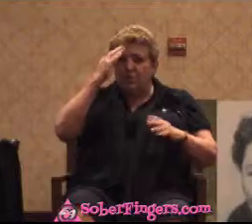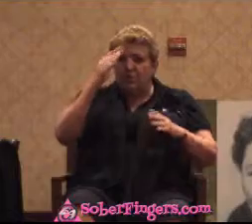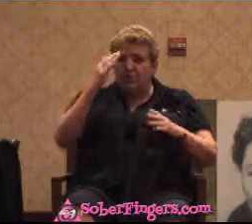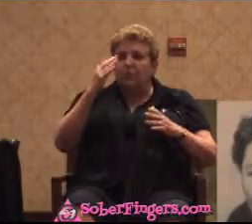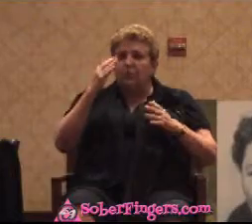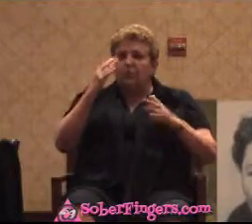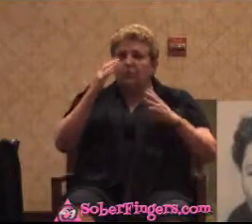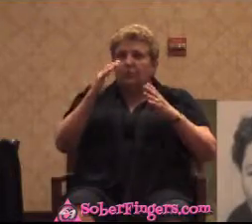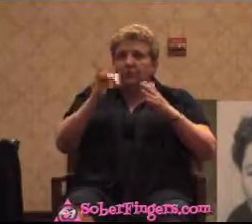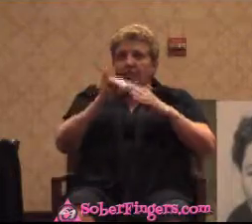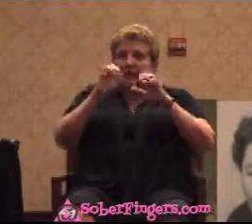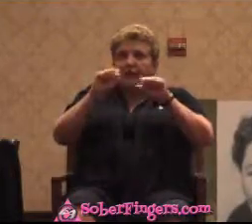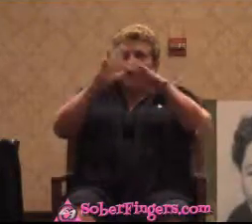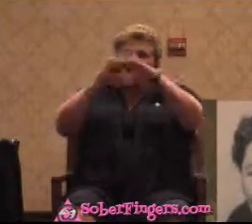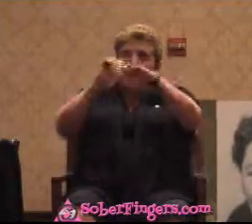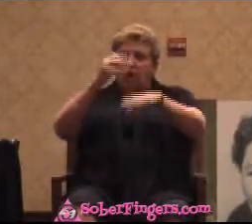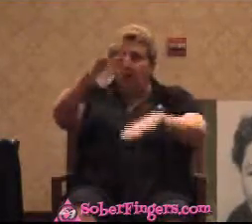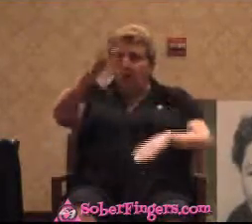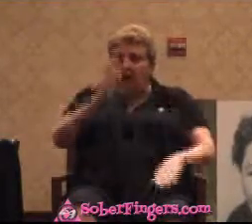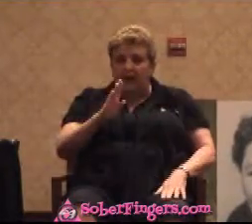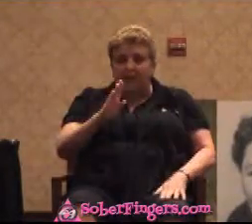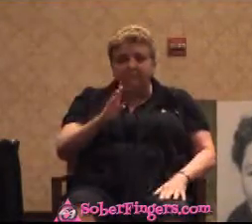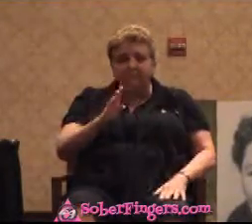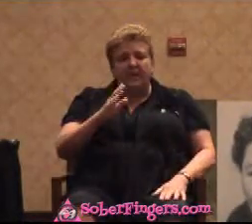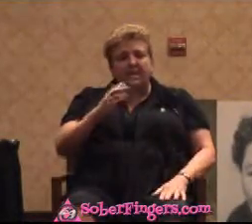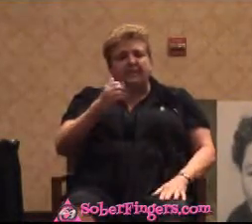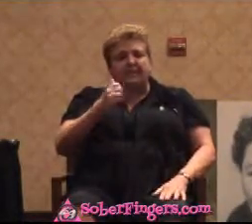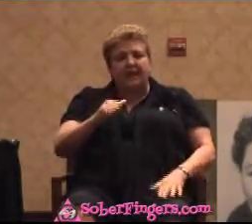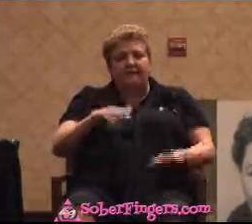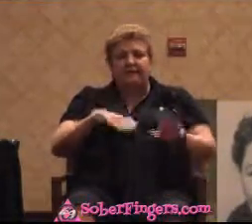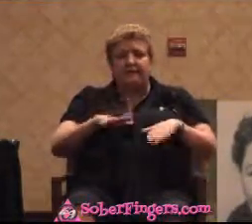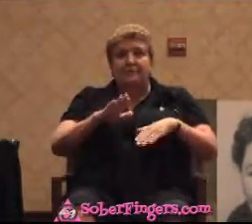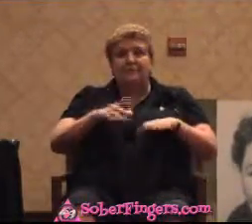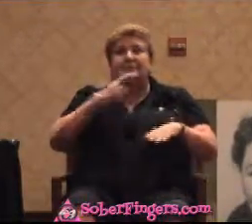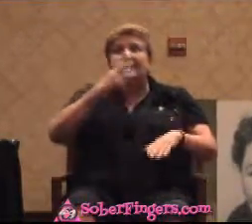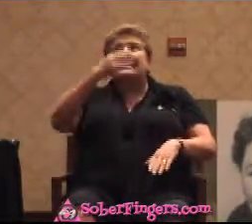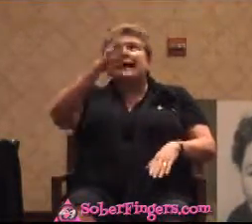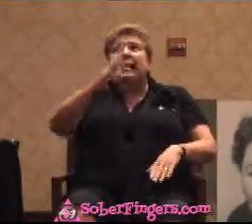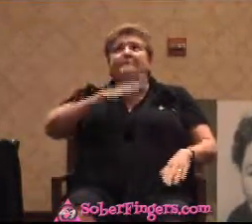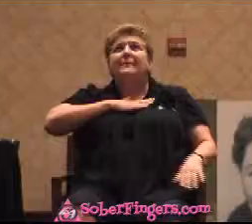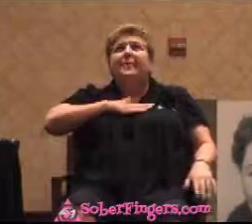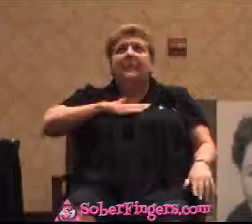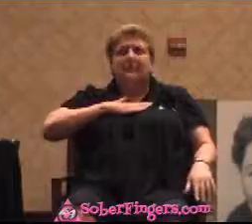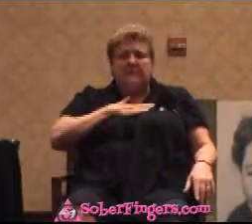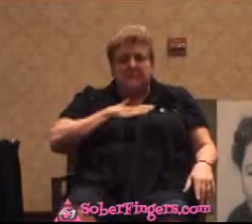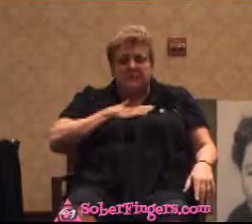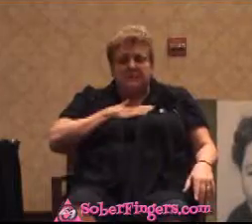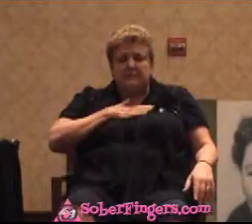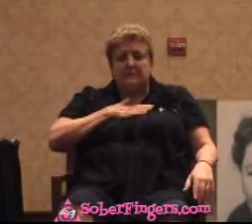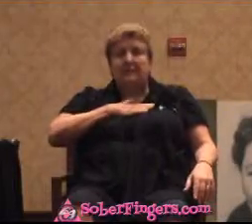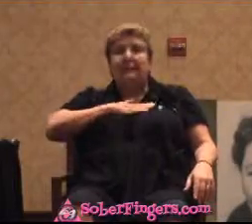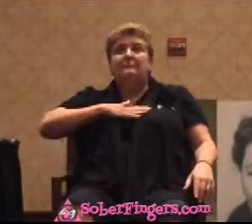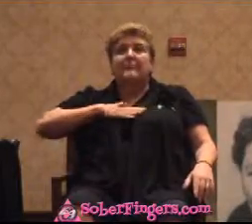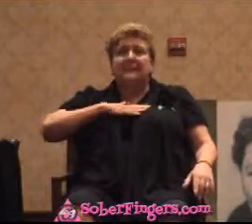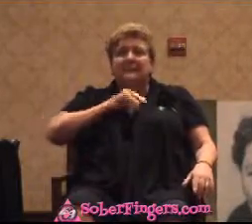else. And every step I took, I just said, God, please, just don't let me die like